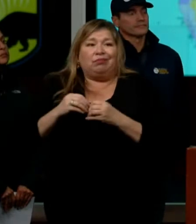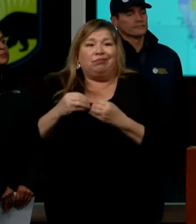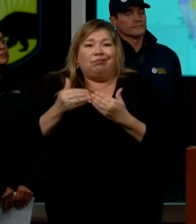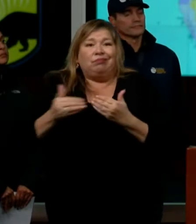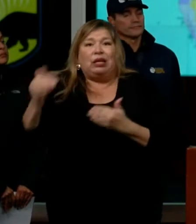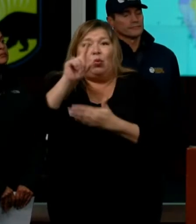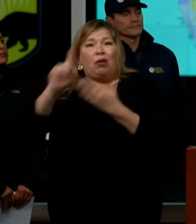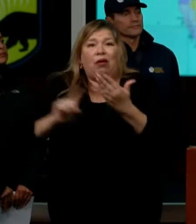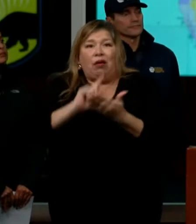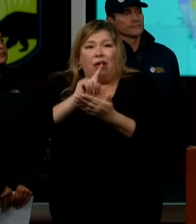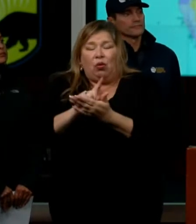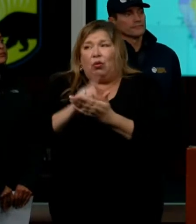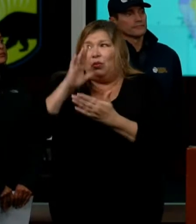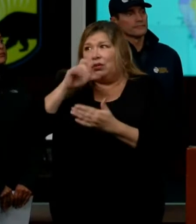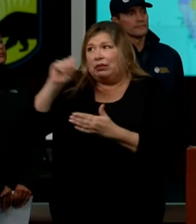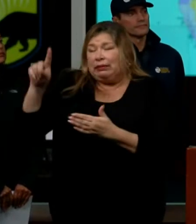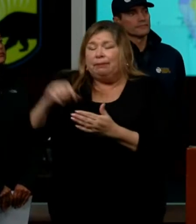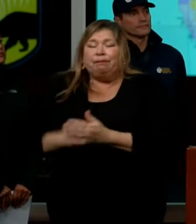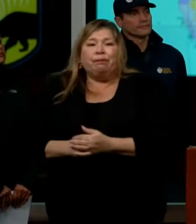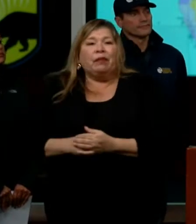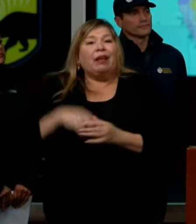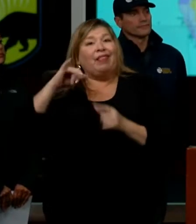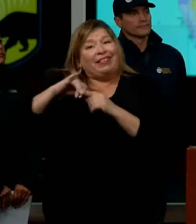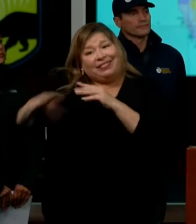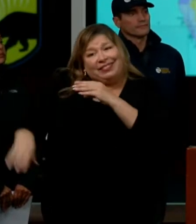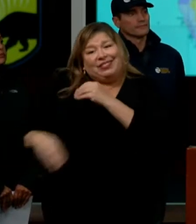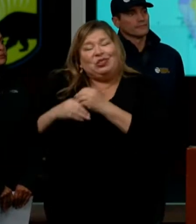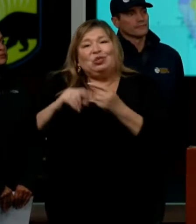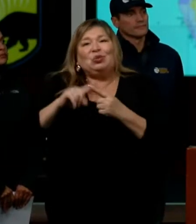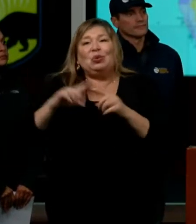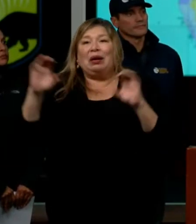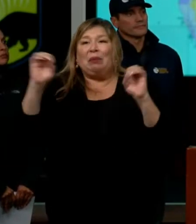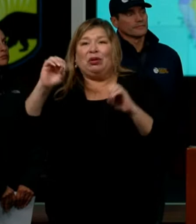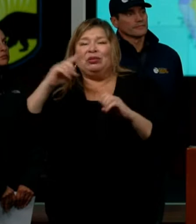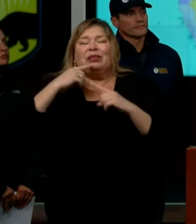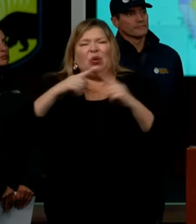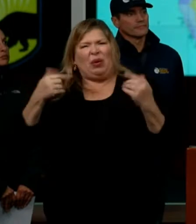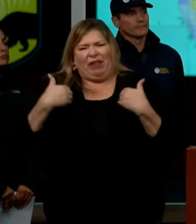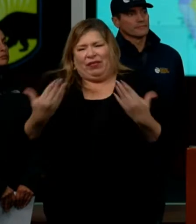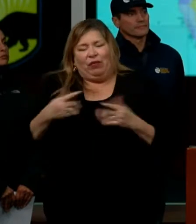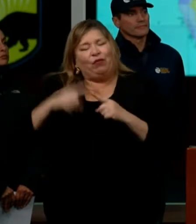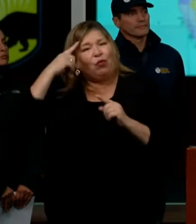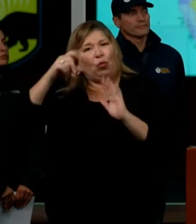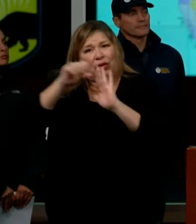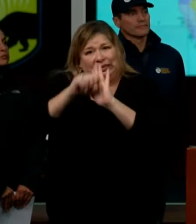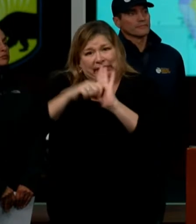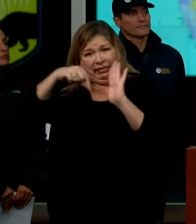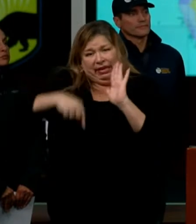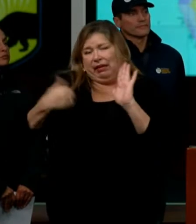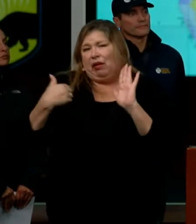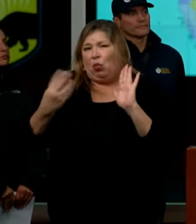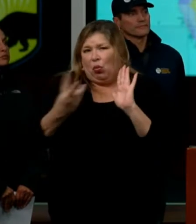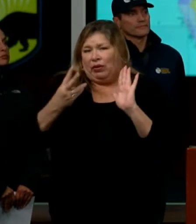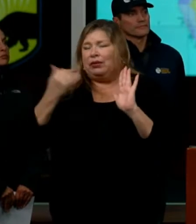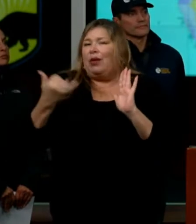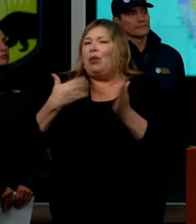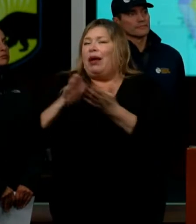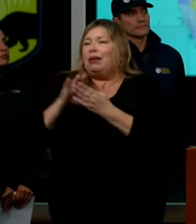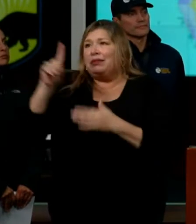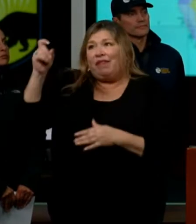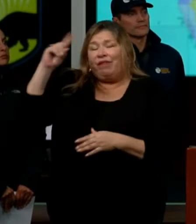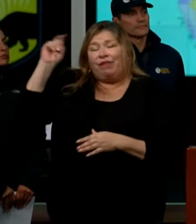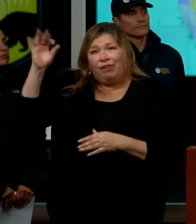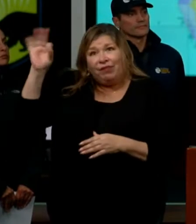next hour. This is in addition to the emergency declaration that we passed statewide last Wednesday.